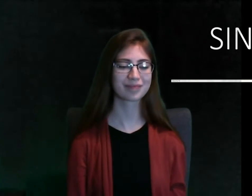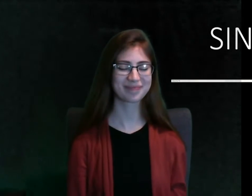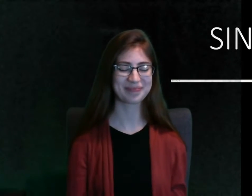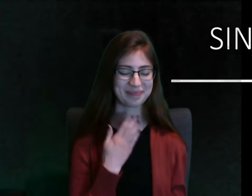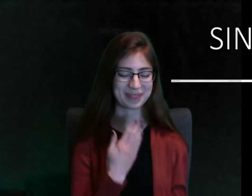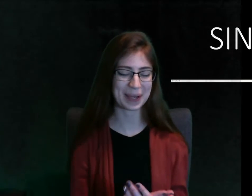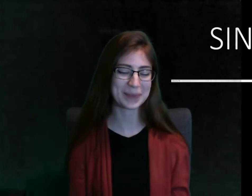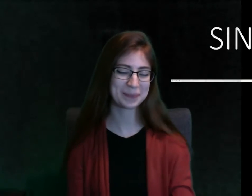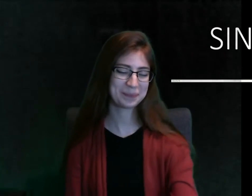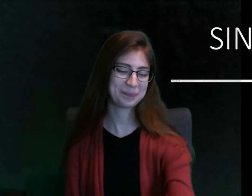Okay.